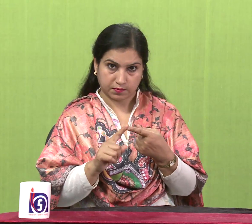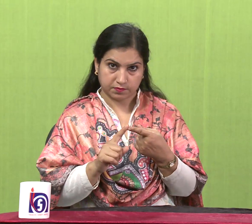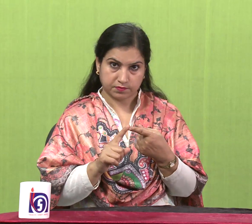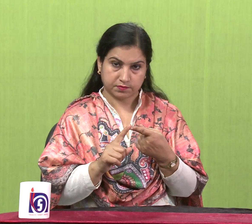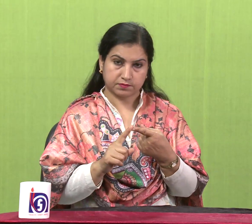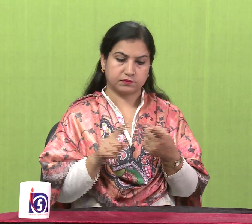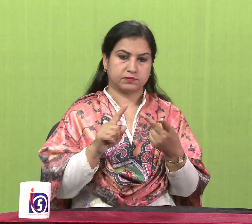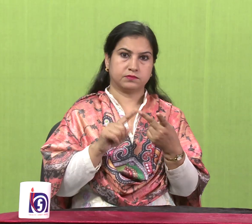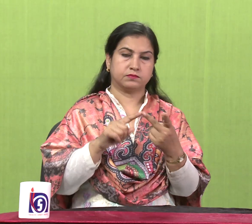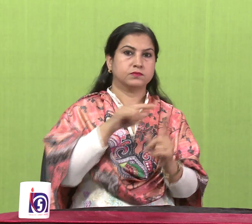social,